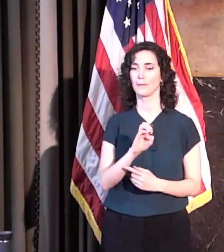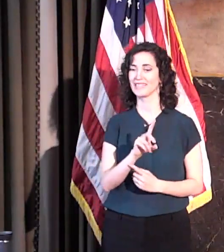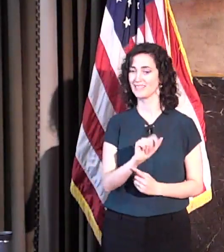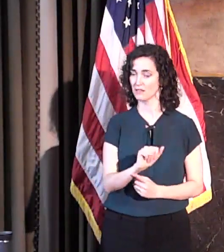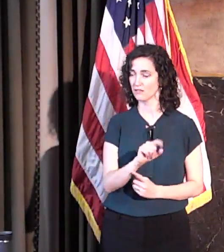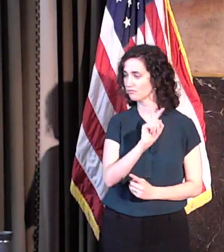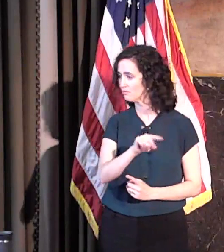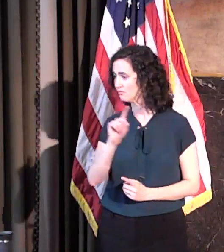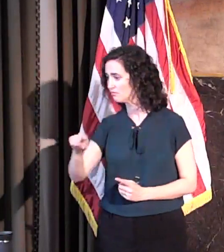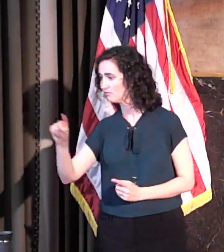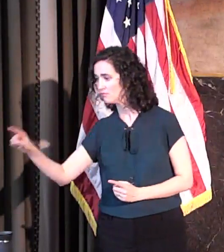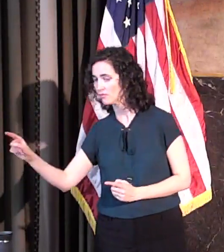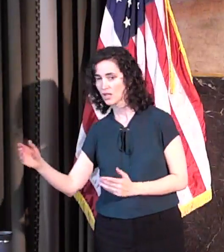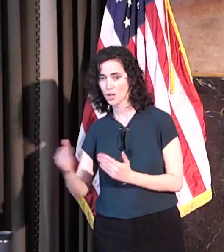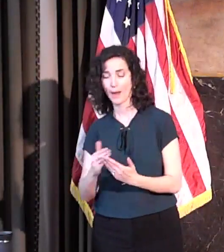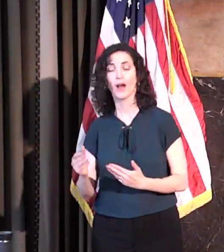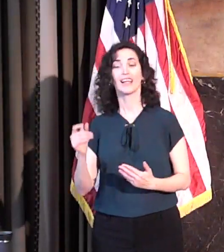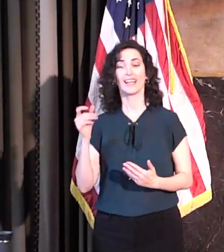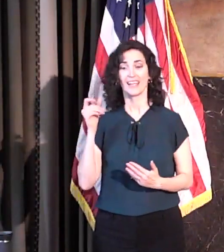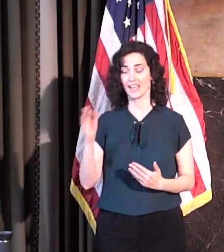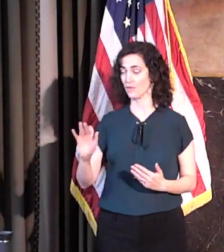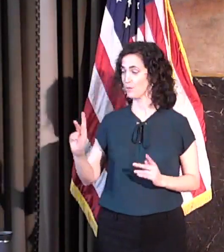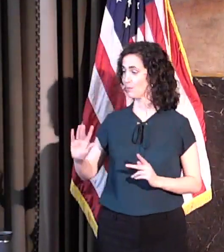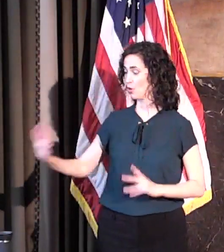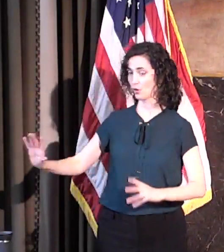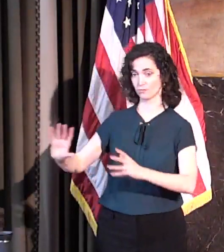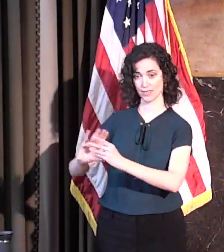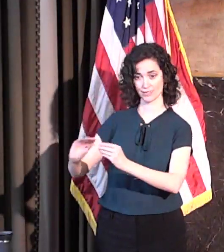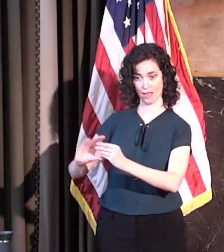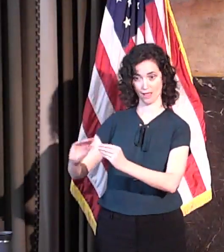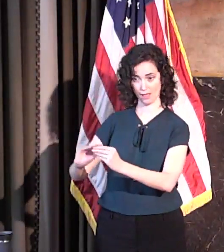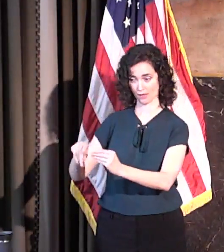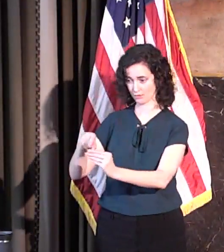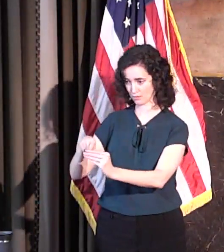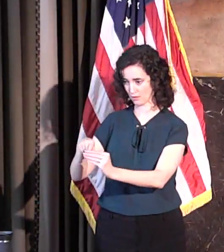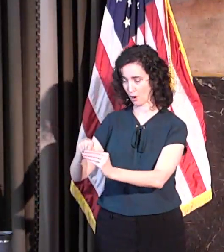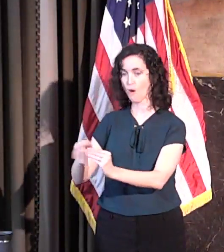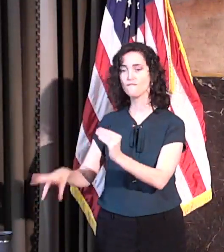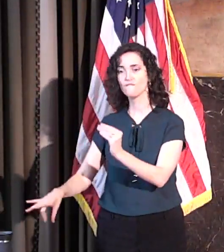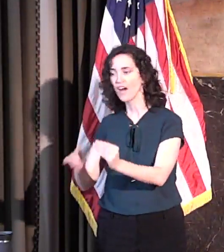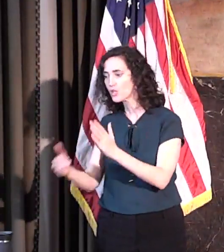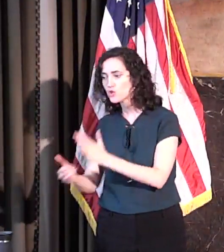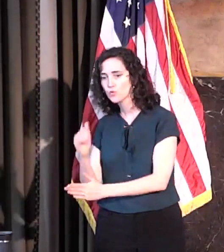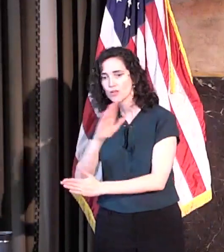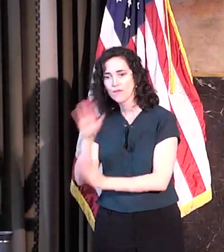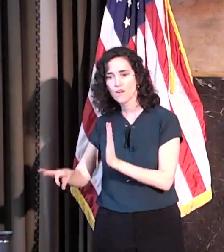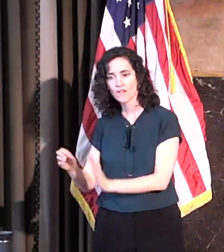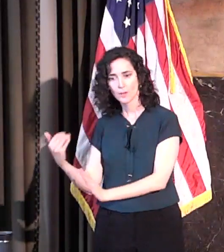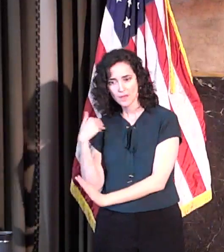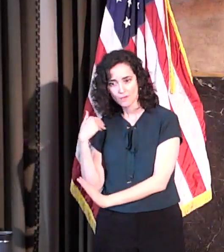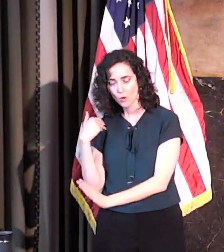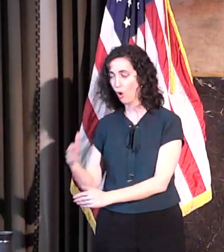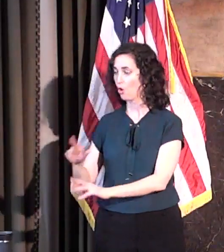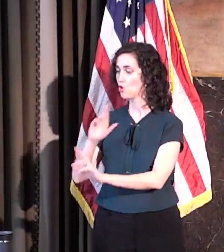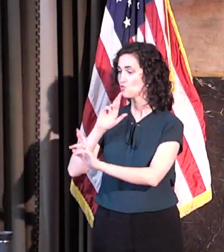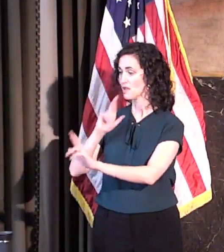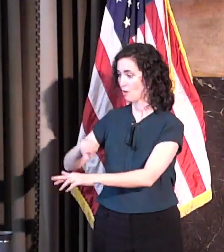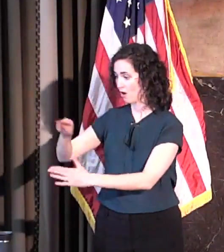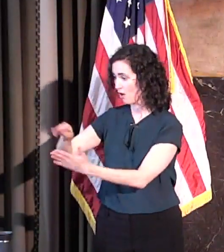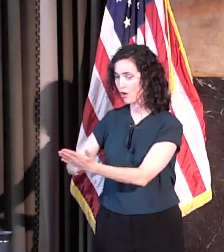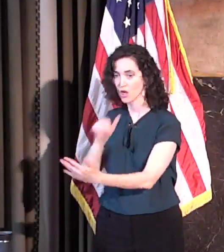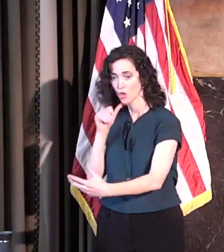that sheds light on things that weren't previously known or taken up by that report, then it